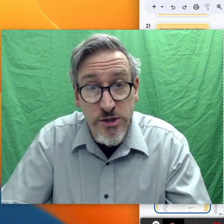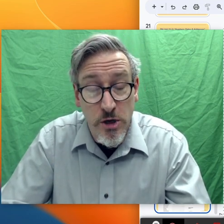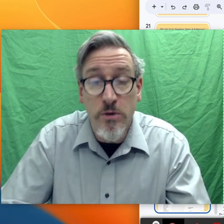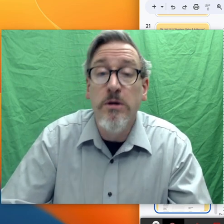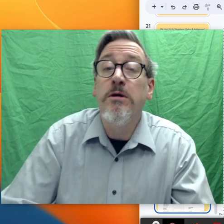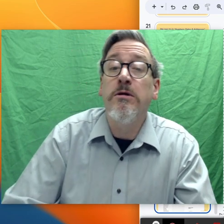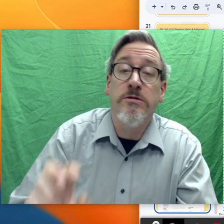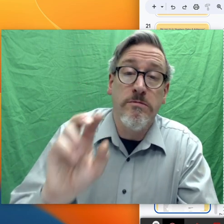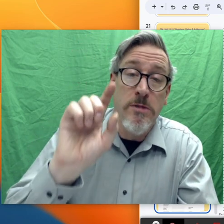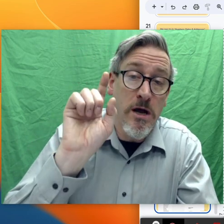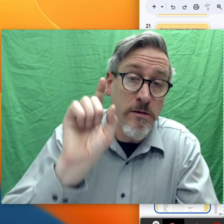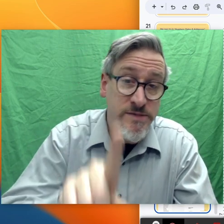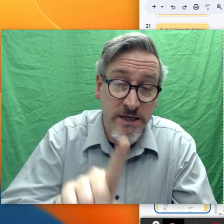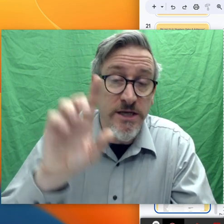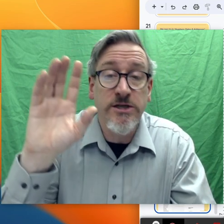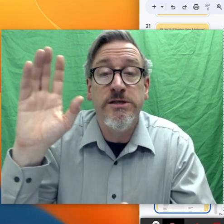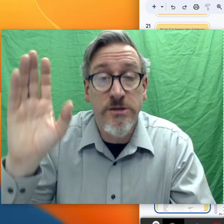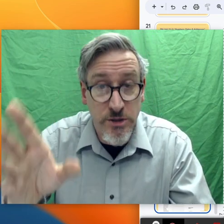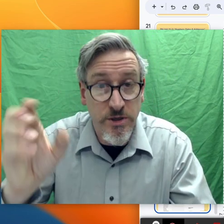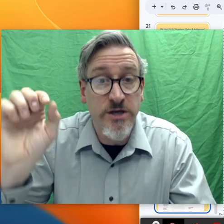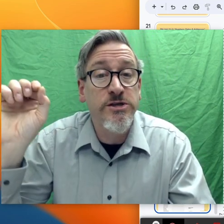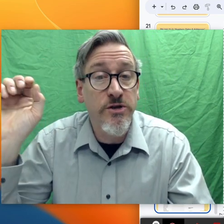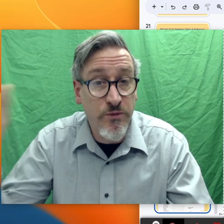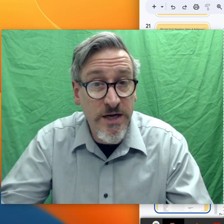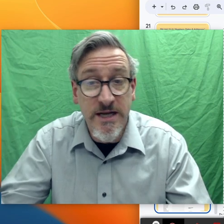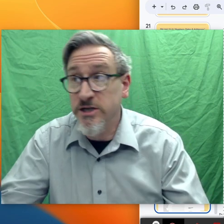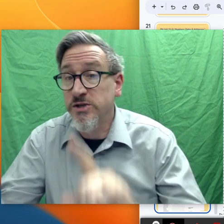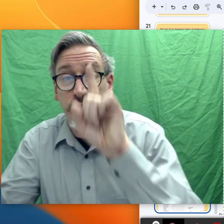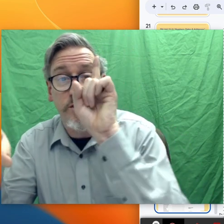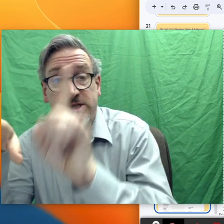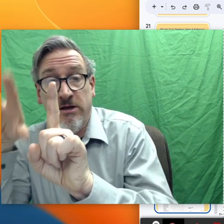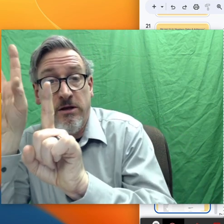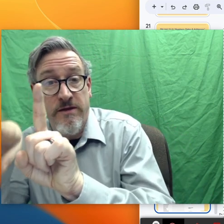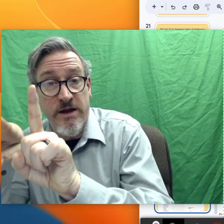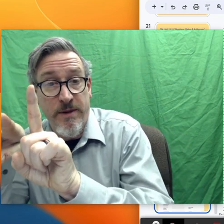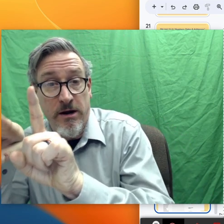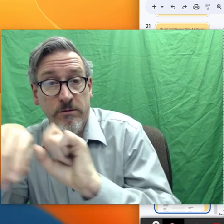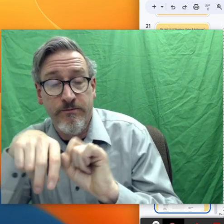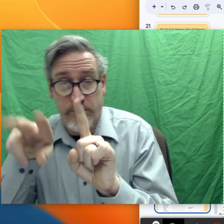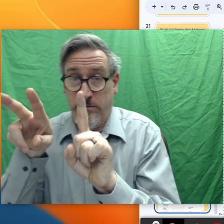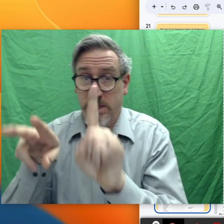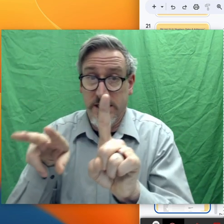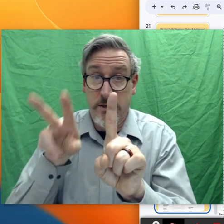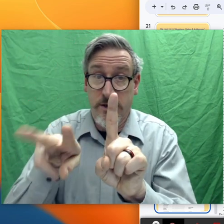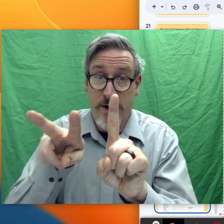numbers. So single digits, 2 digits, 3 digits, which are single and then a pair,